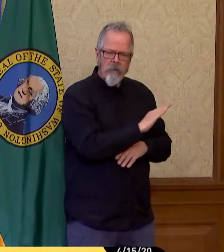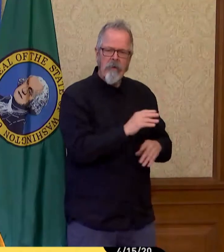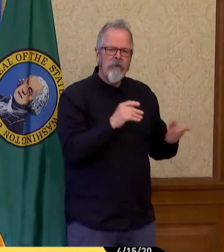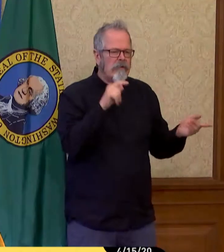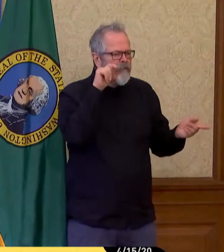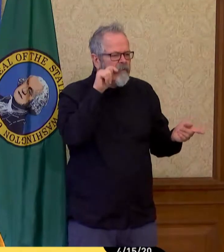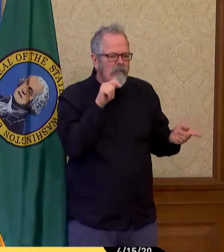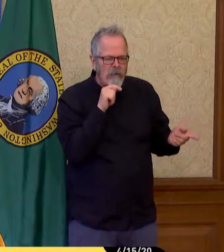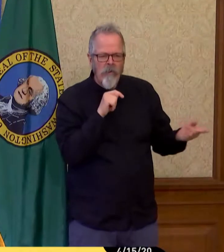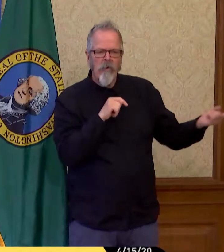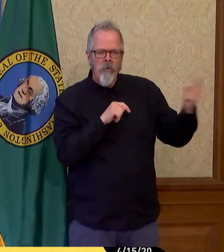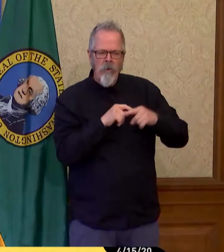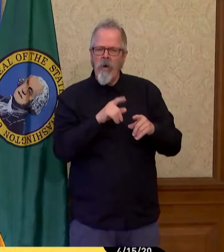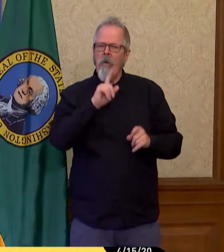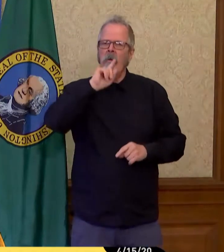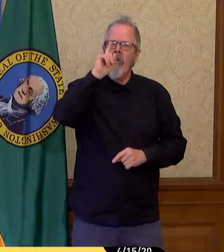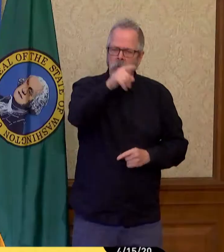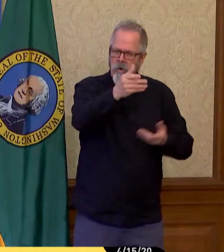happy to stand for questions.